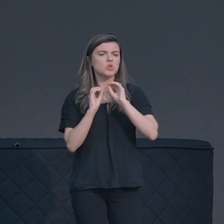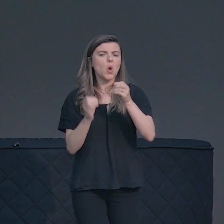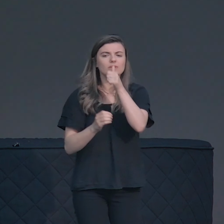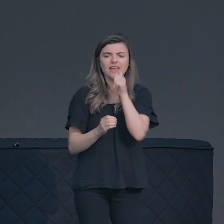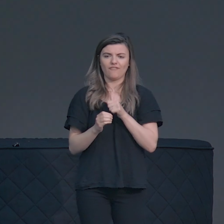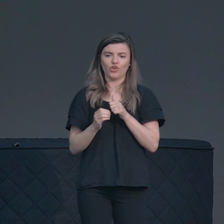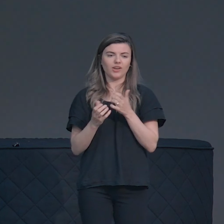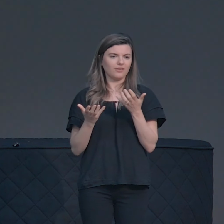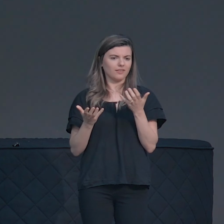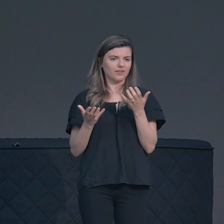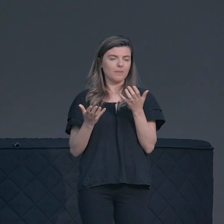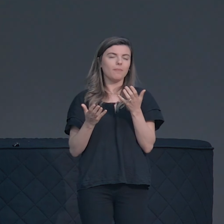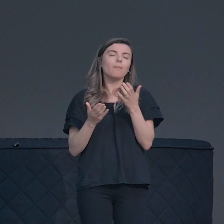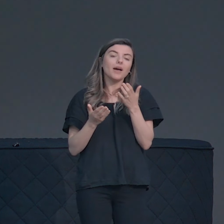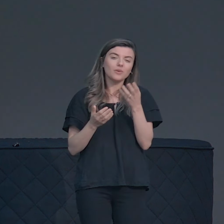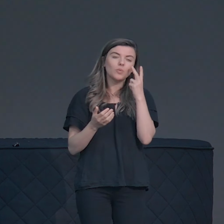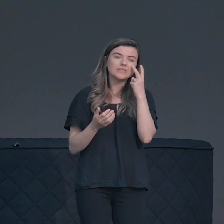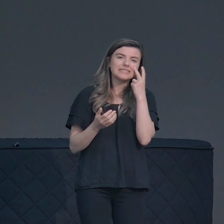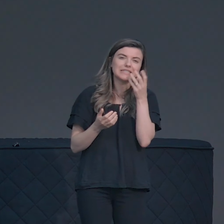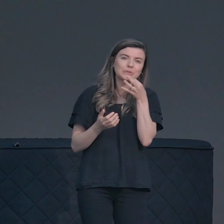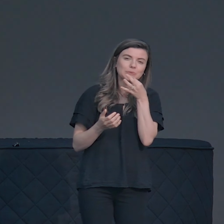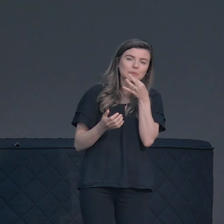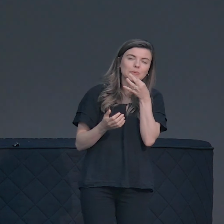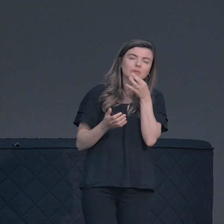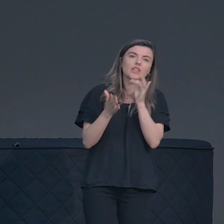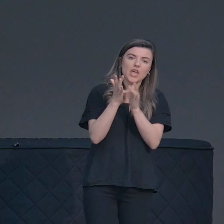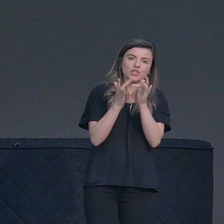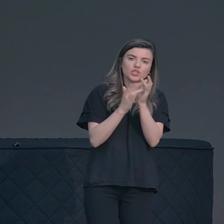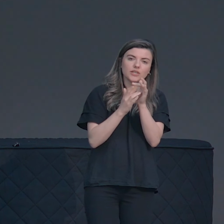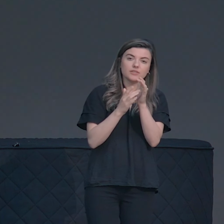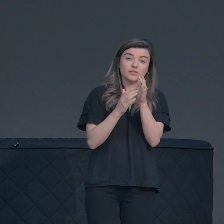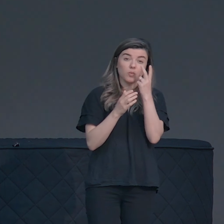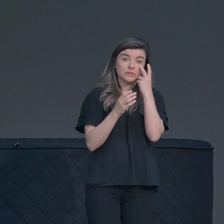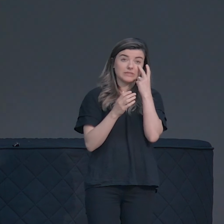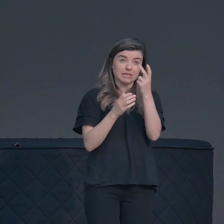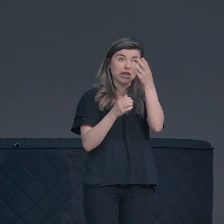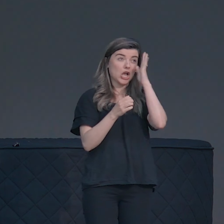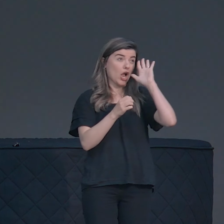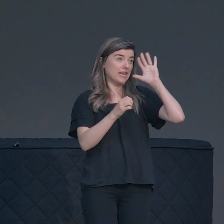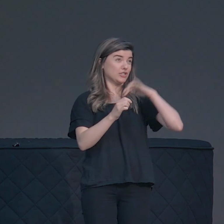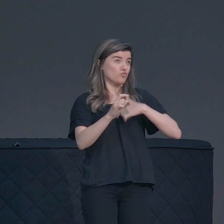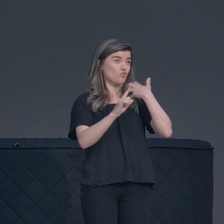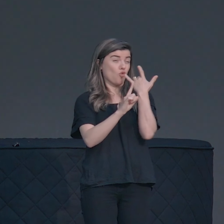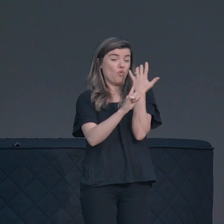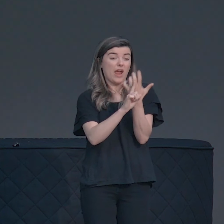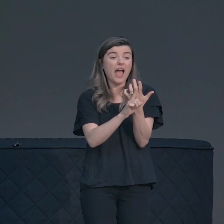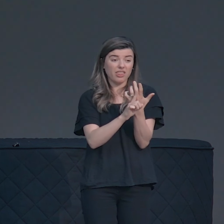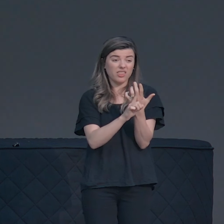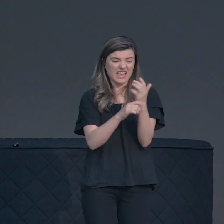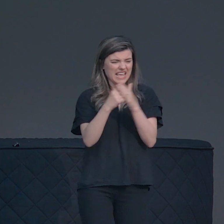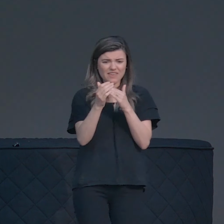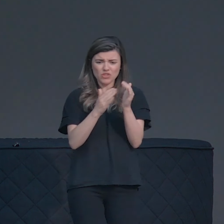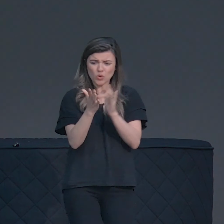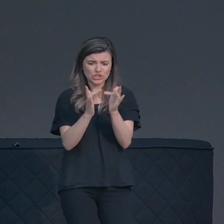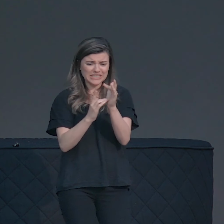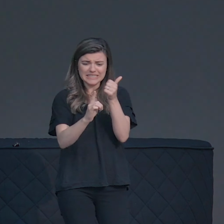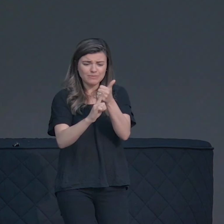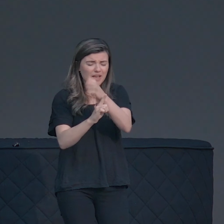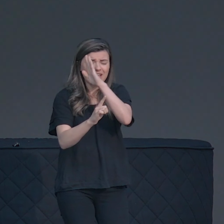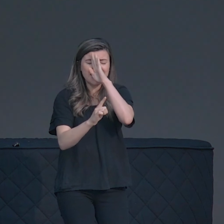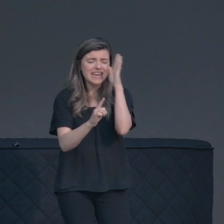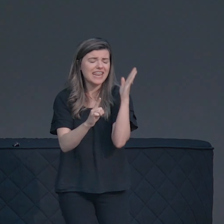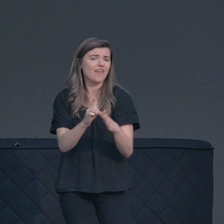And in just a few short years, Jesus will stare down the barrel of God's wrath. Even though he's never sinned, even